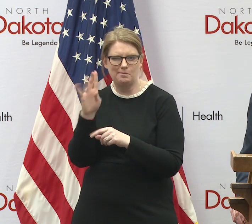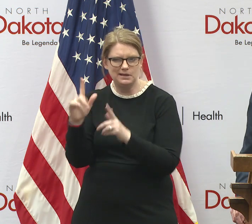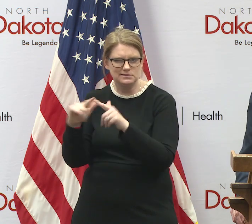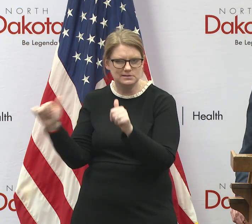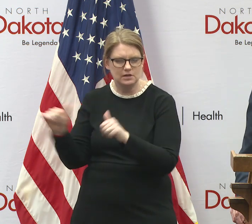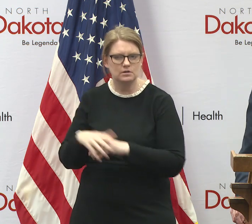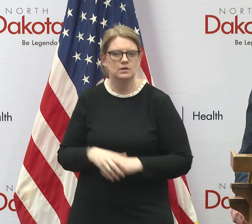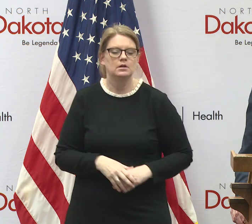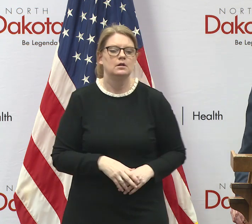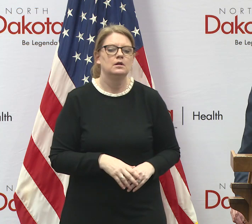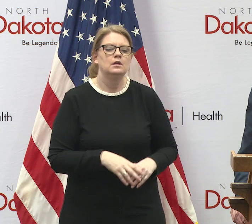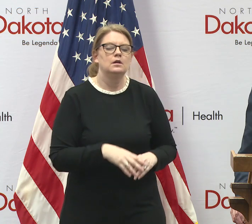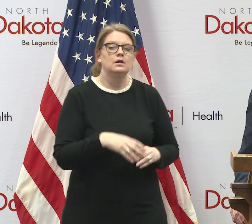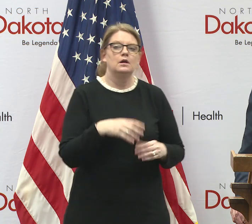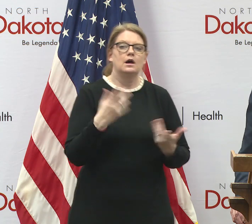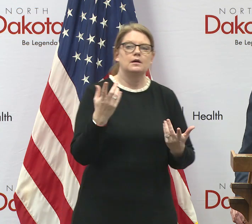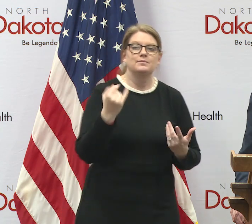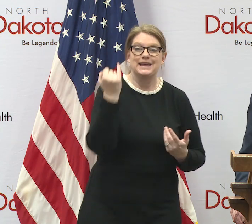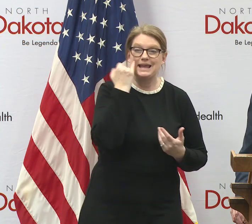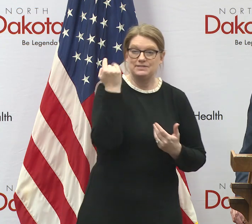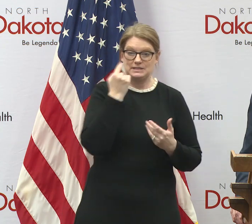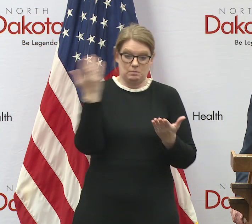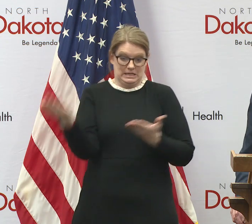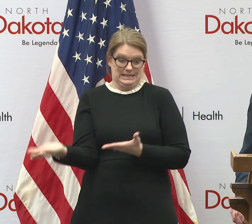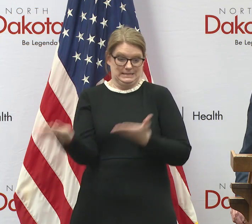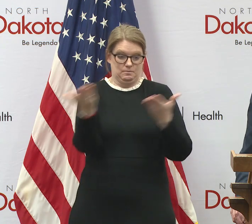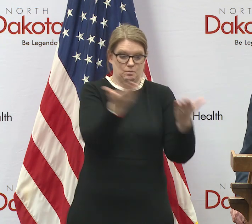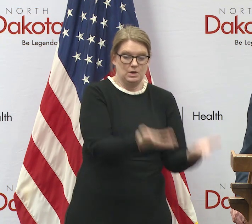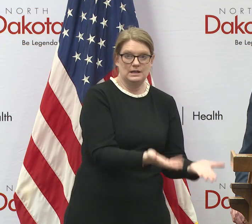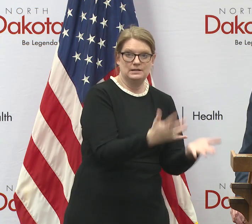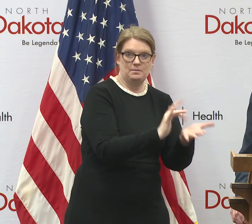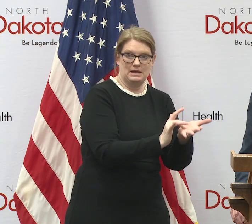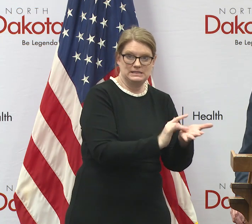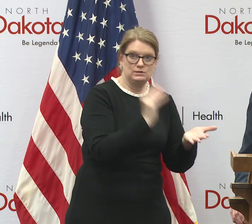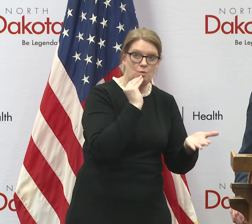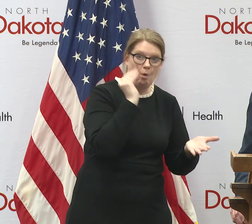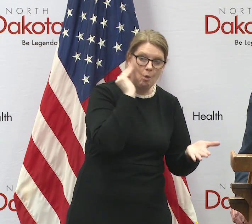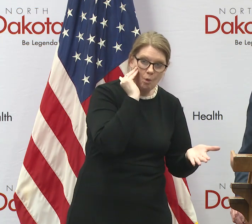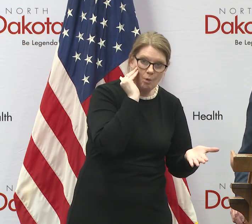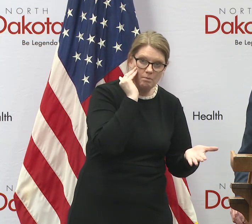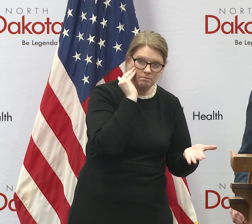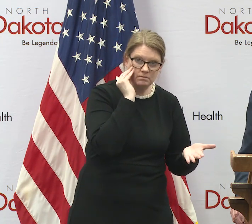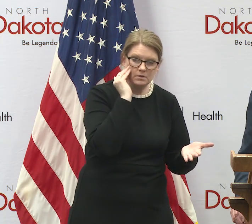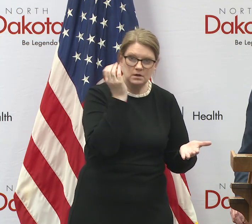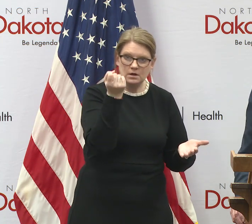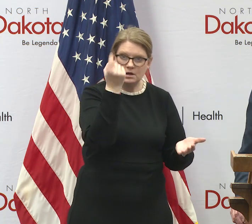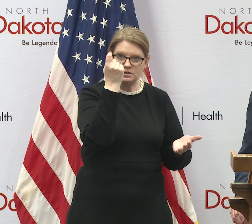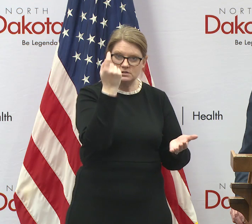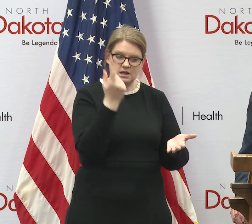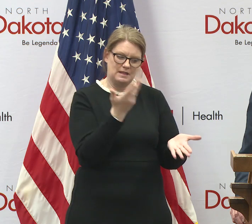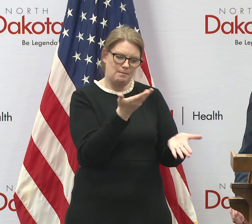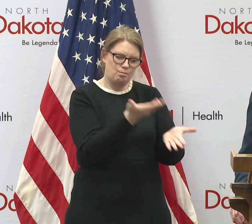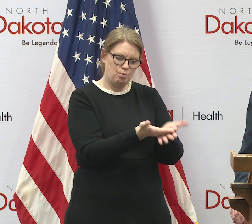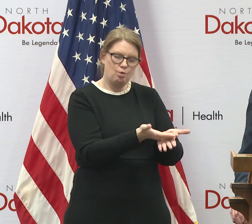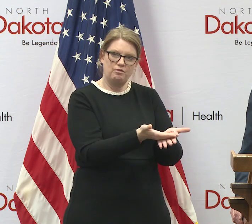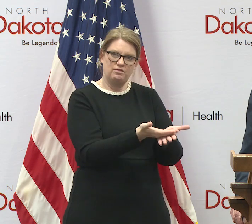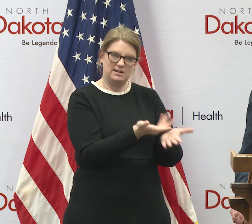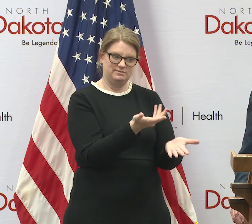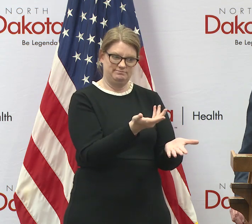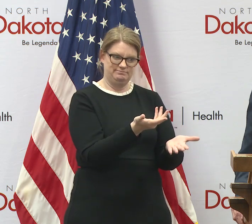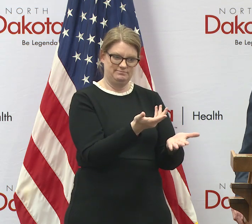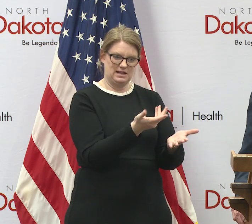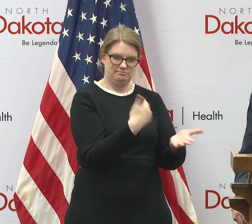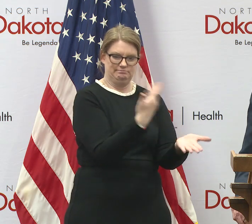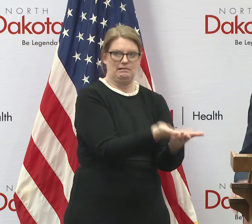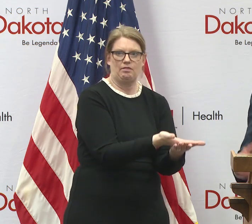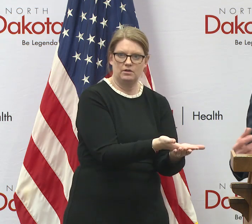if someone is delivering these medications to a home, it's required proof of delivery. That generally means